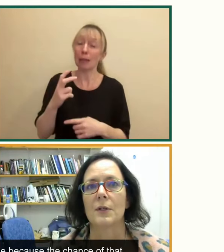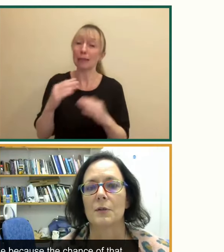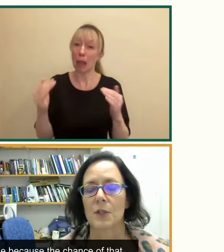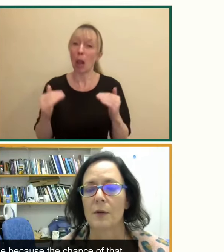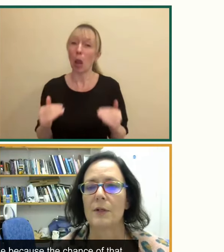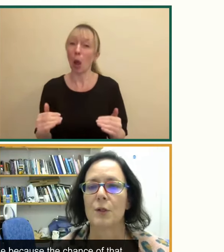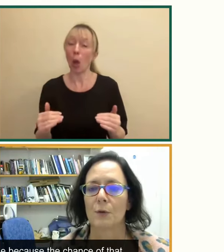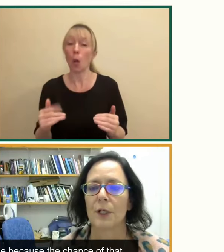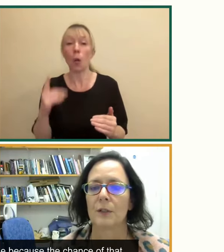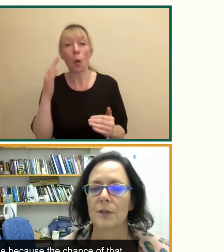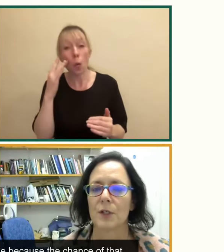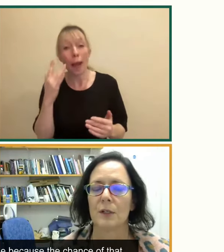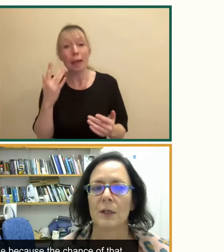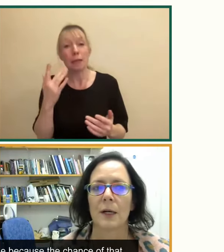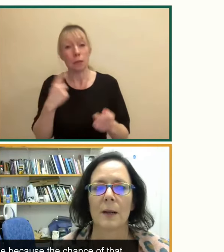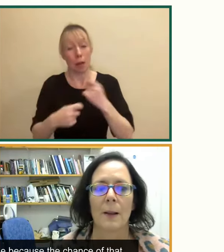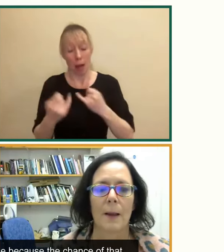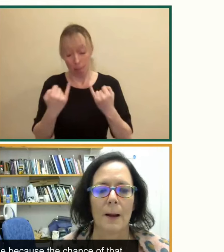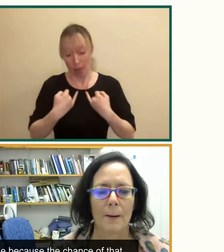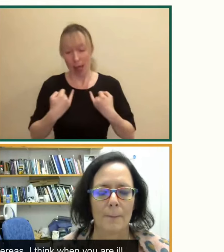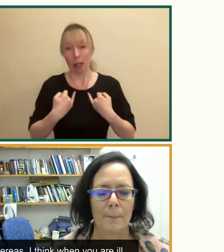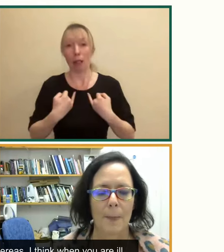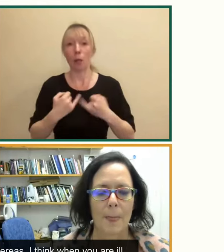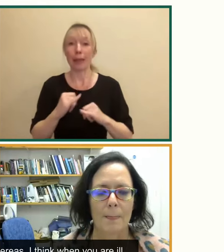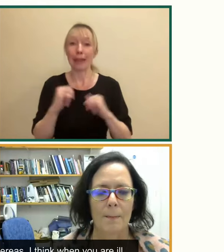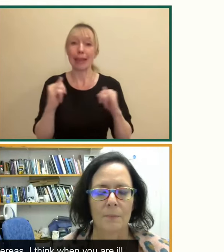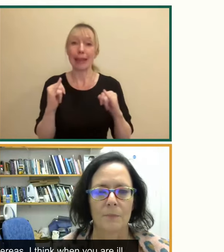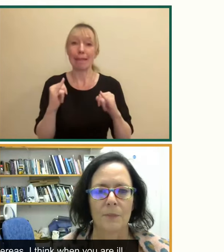a, you know, serious chronic condition,